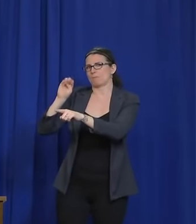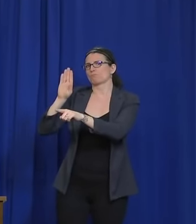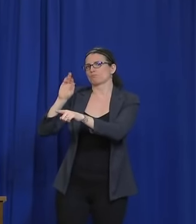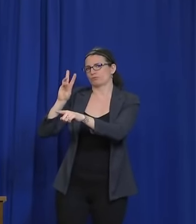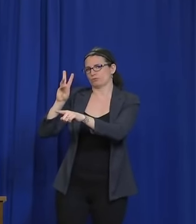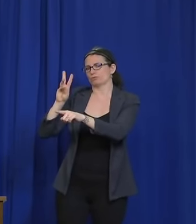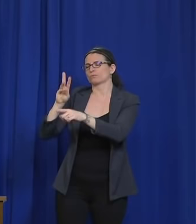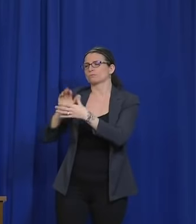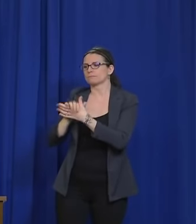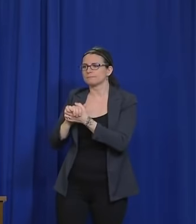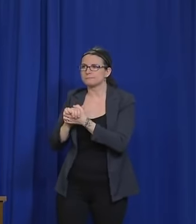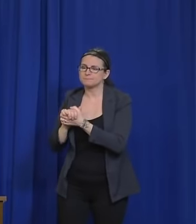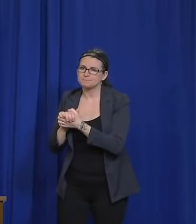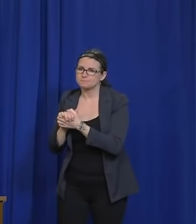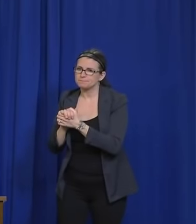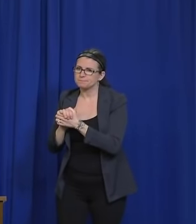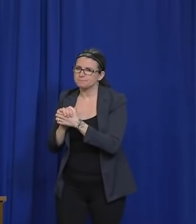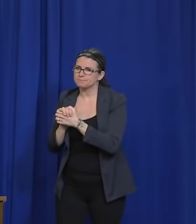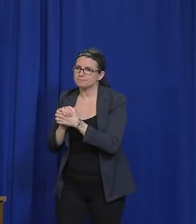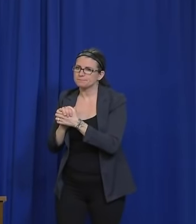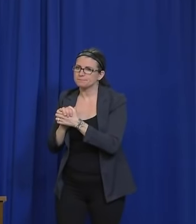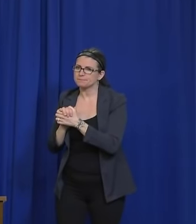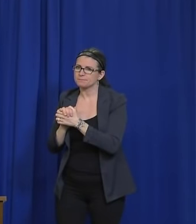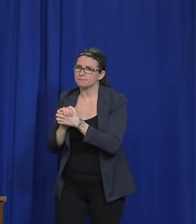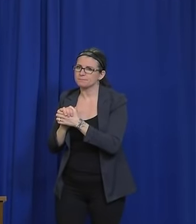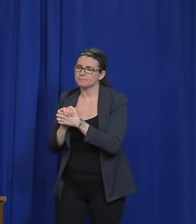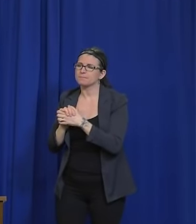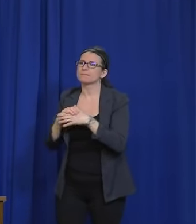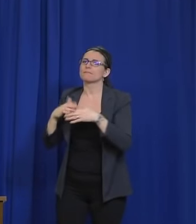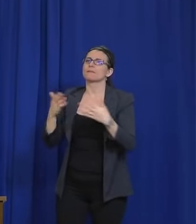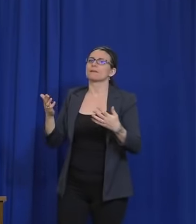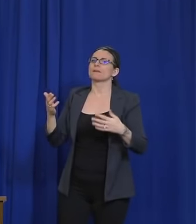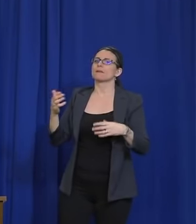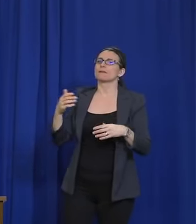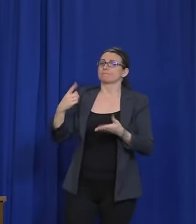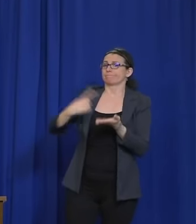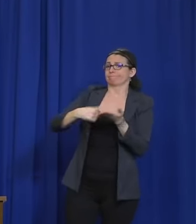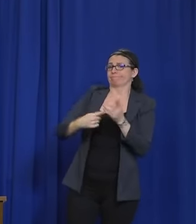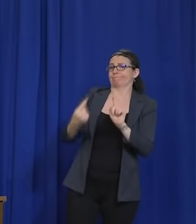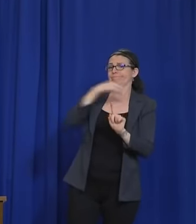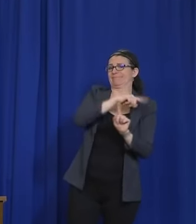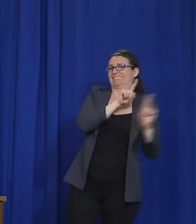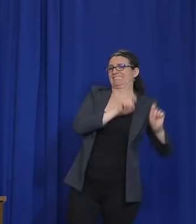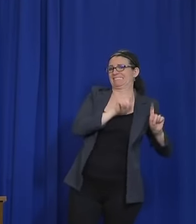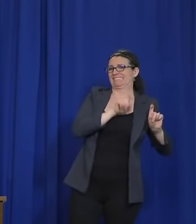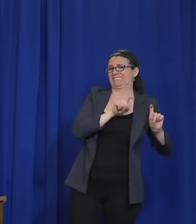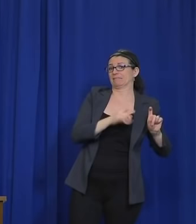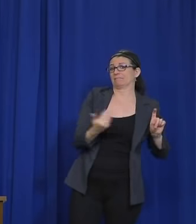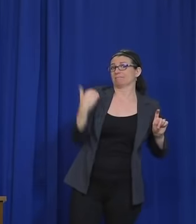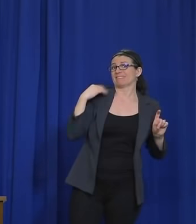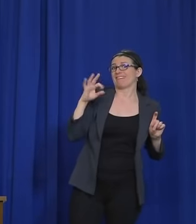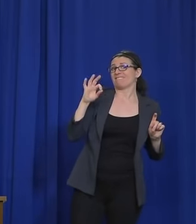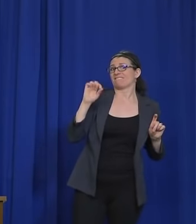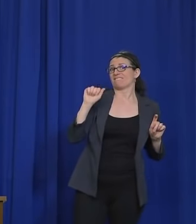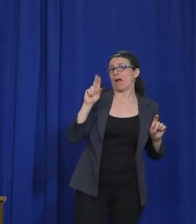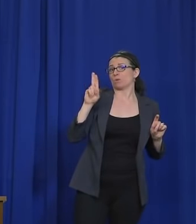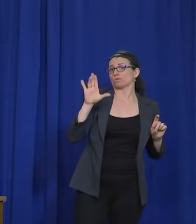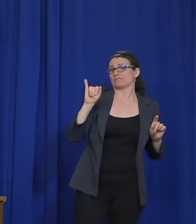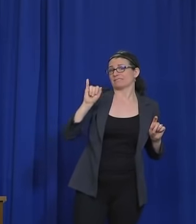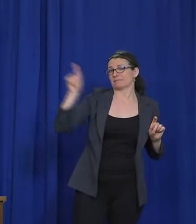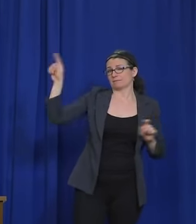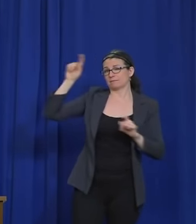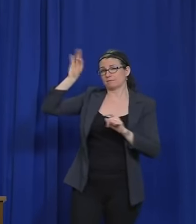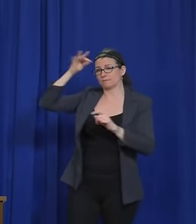Taking back the testing issue, if we could, over the weekend, Dr. Fauci said testing needs to double on a national level over the next several